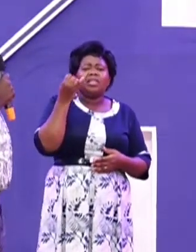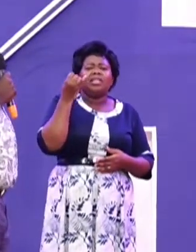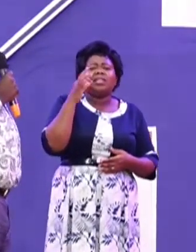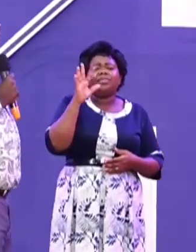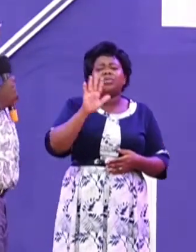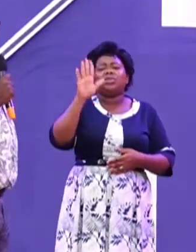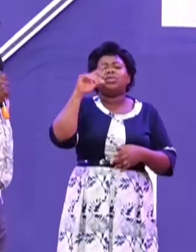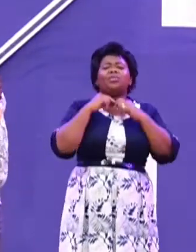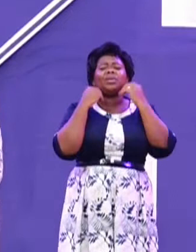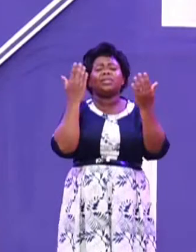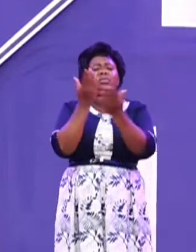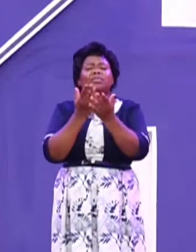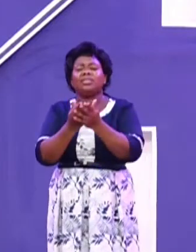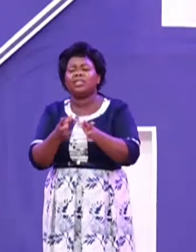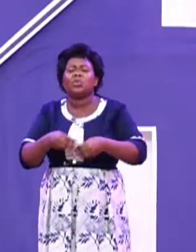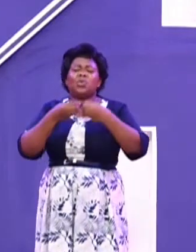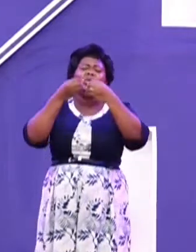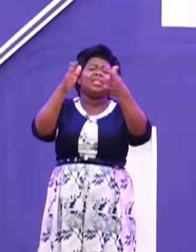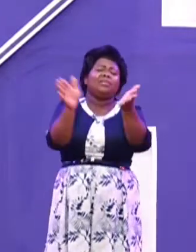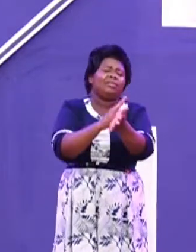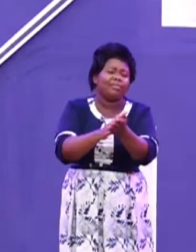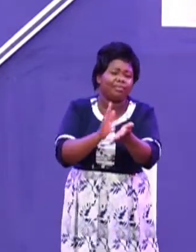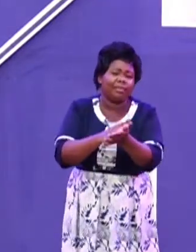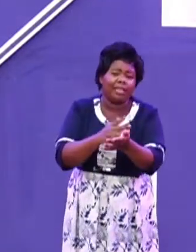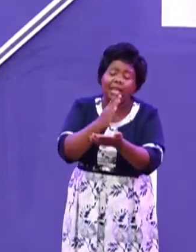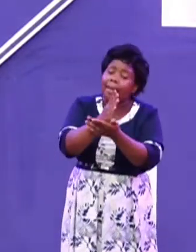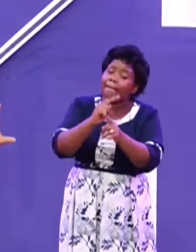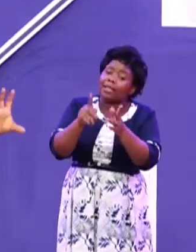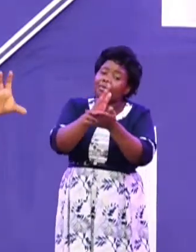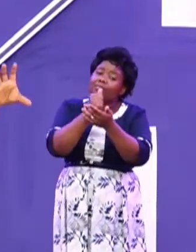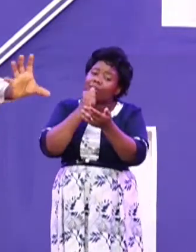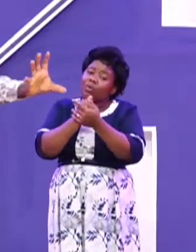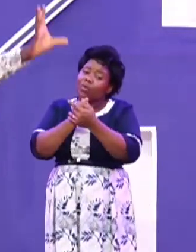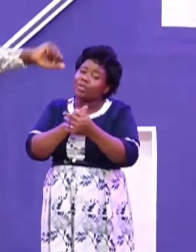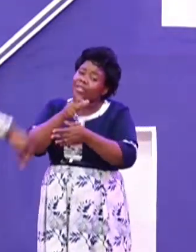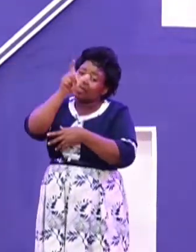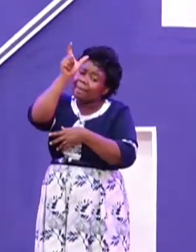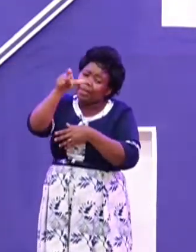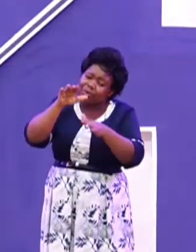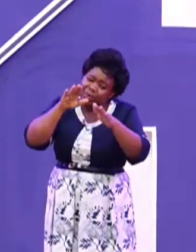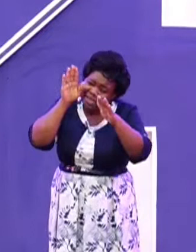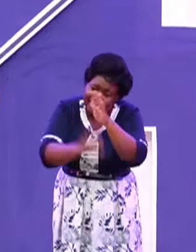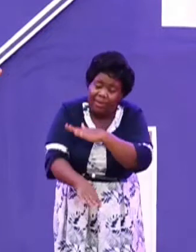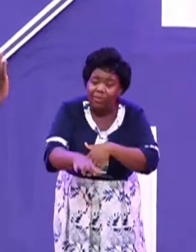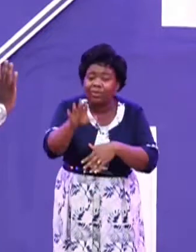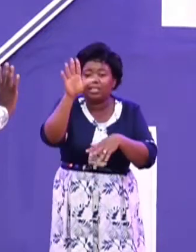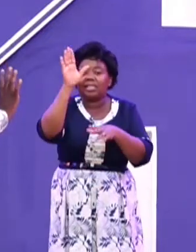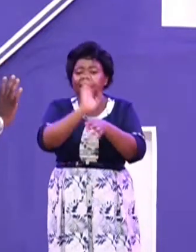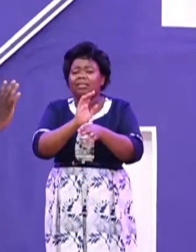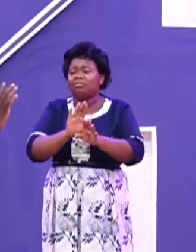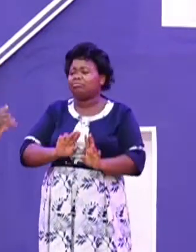your pastor asking for food, you would have given it yesterday. But because the Lord esteemed in church,